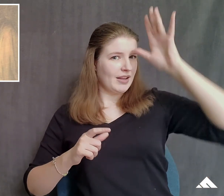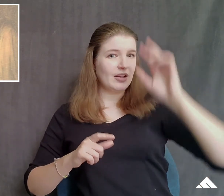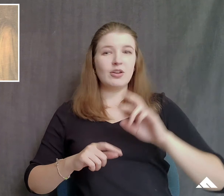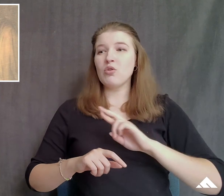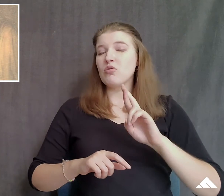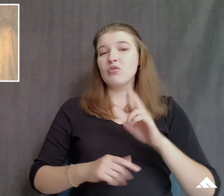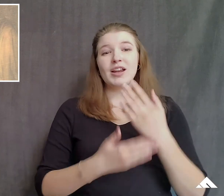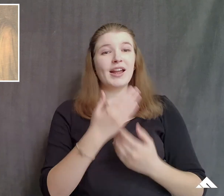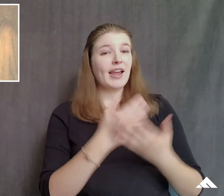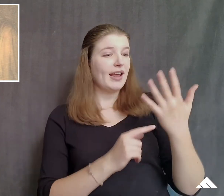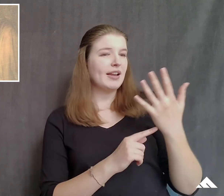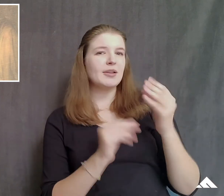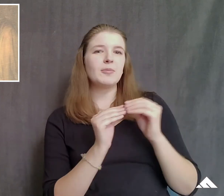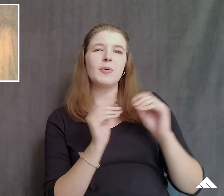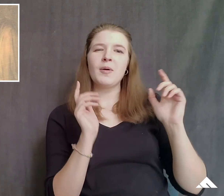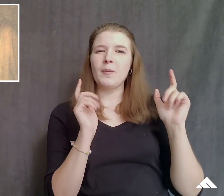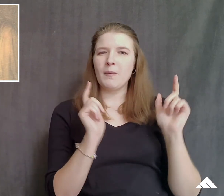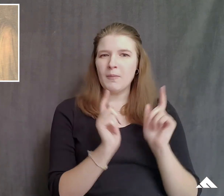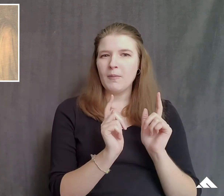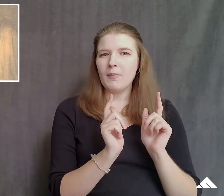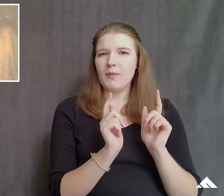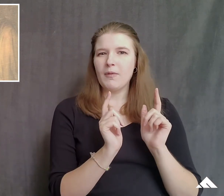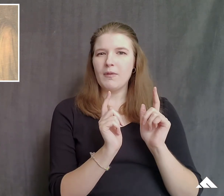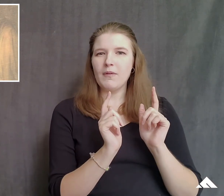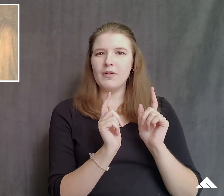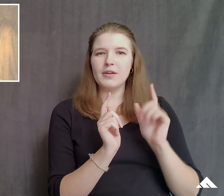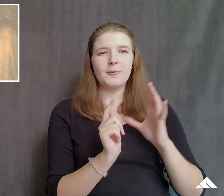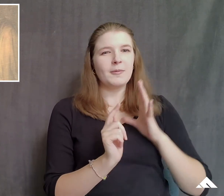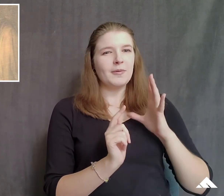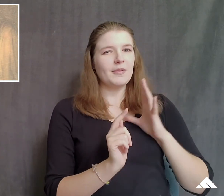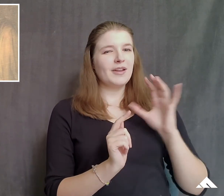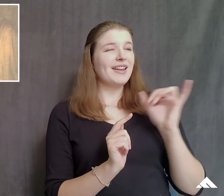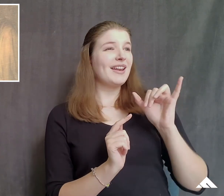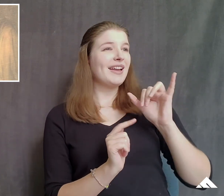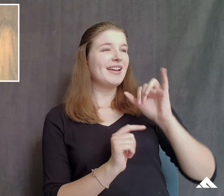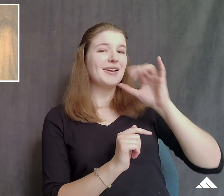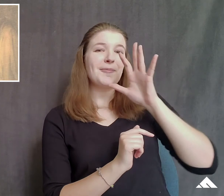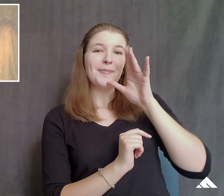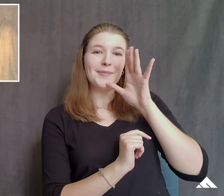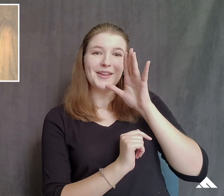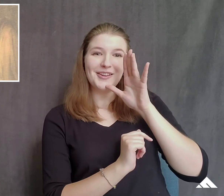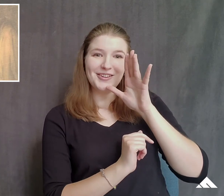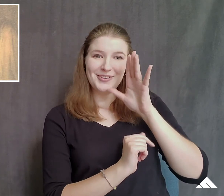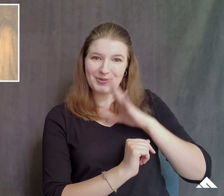hand is finer and smaller, like the hand of a mother.